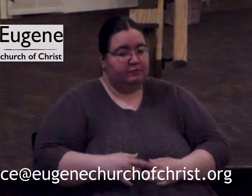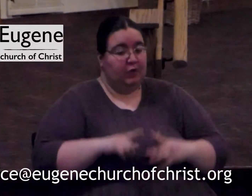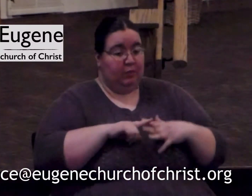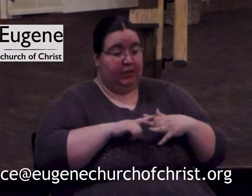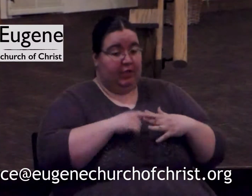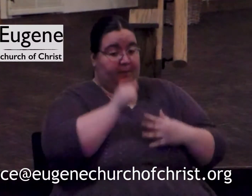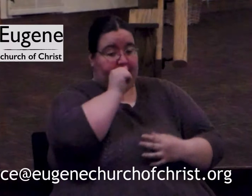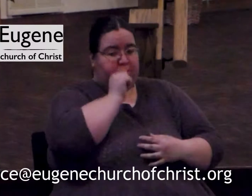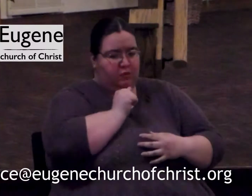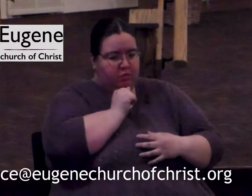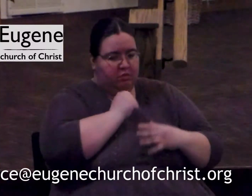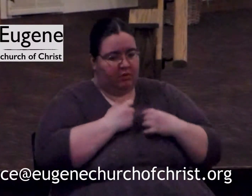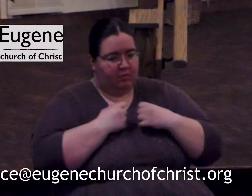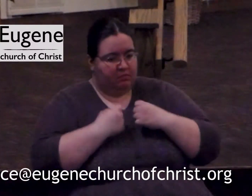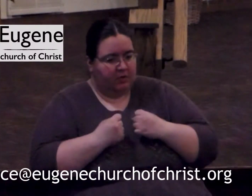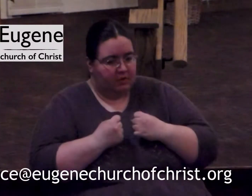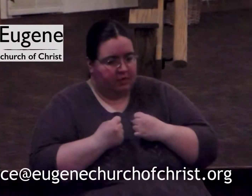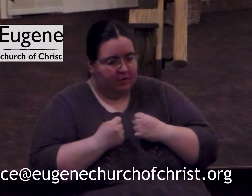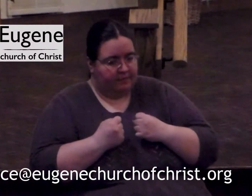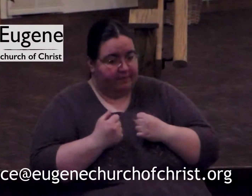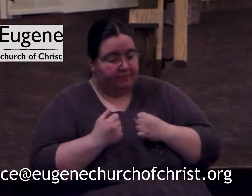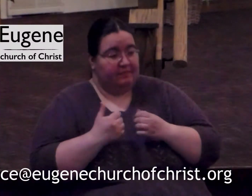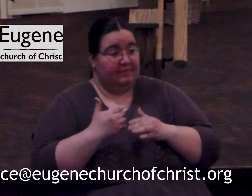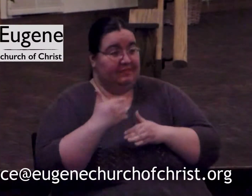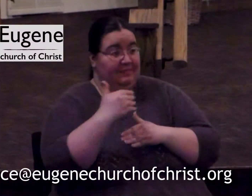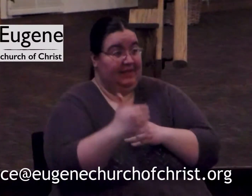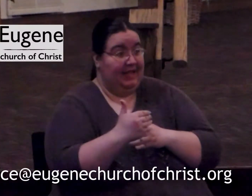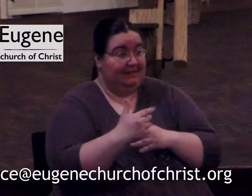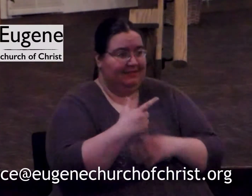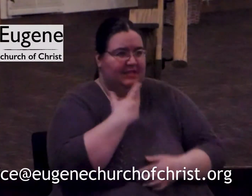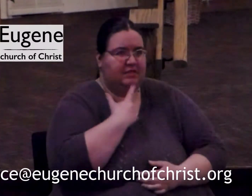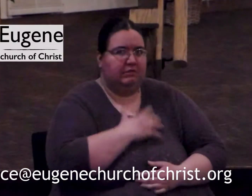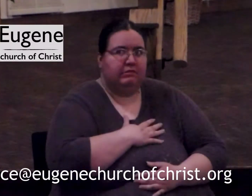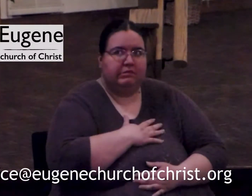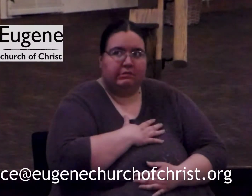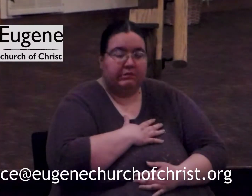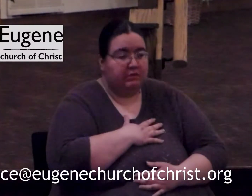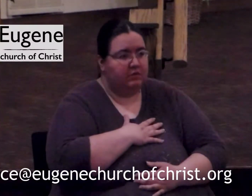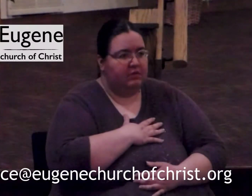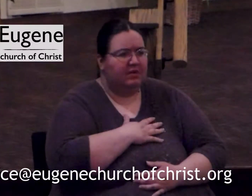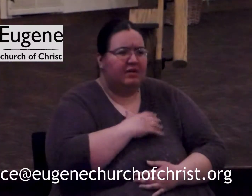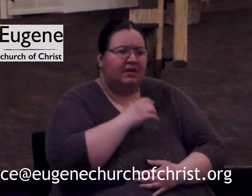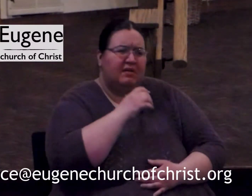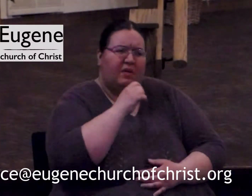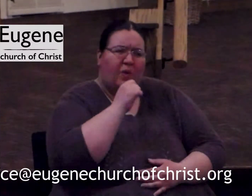standing firm. And then he says, oh boy, don't grumble against each other.